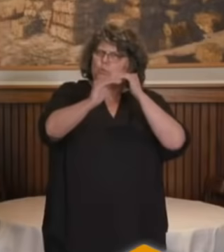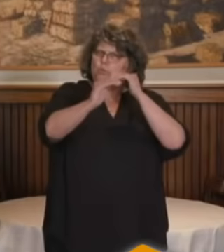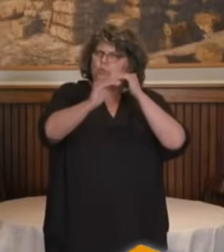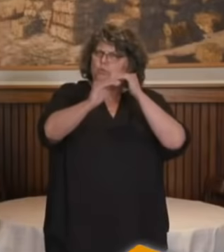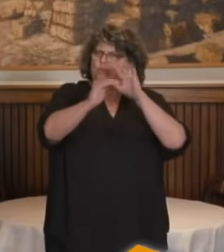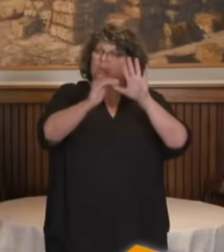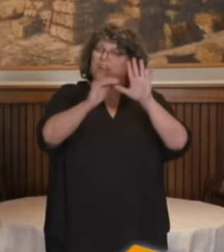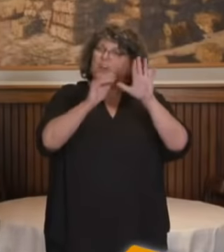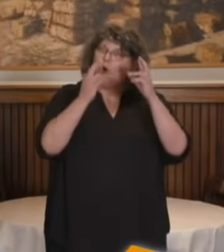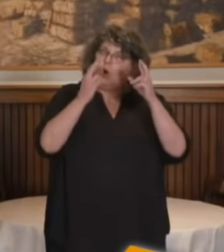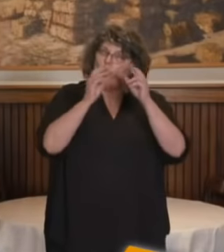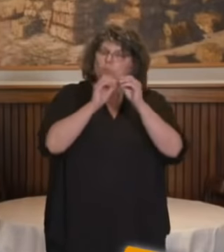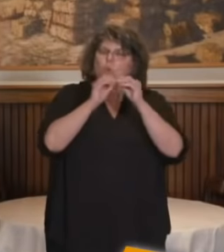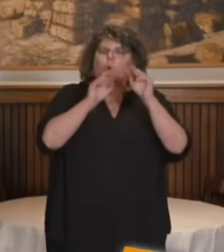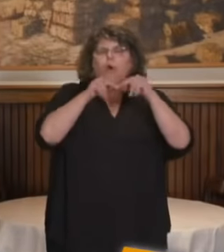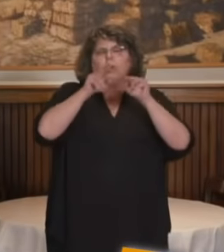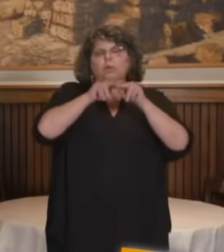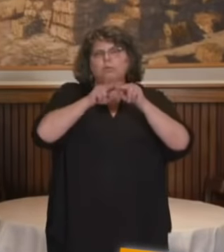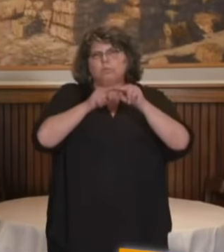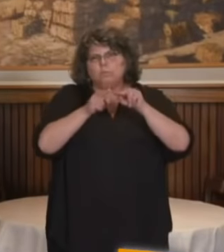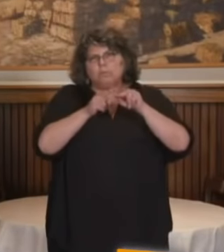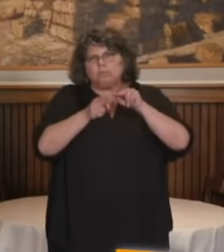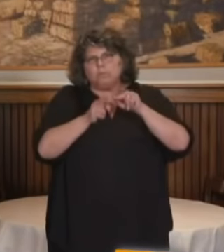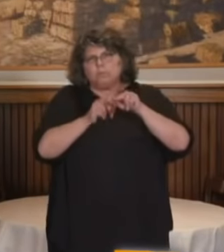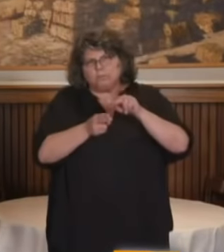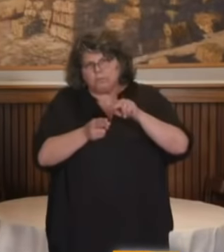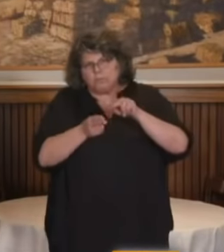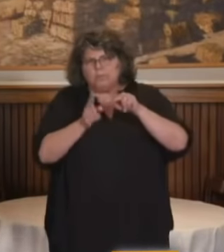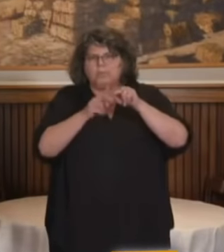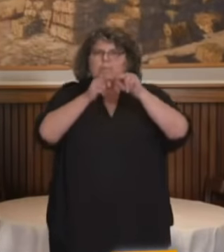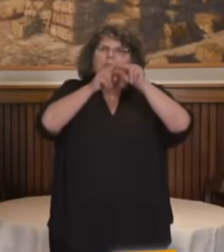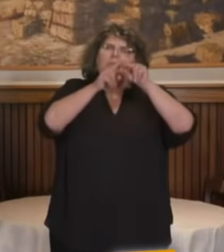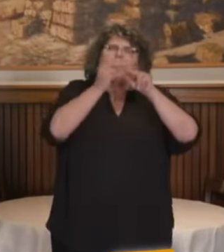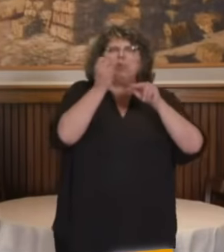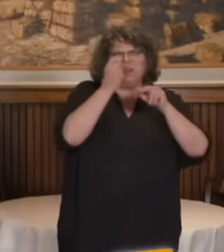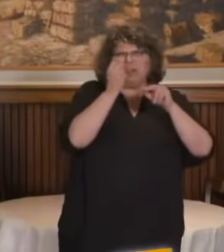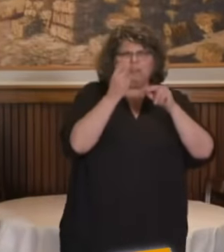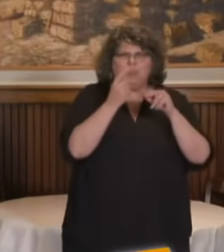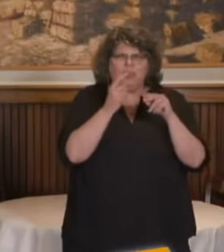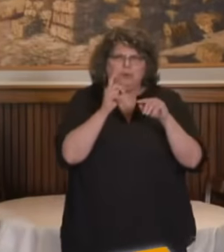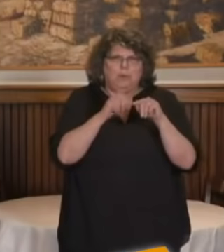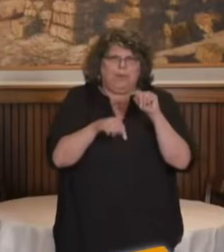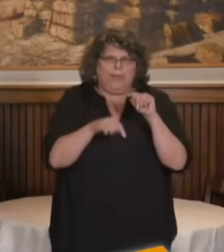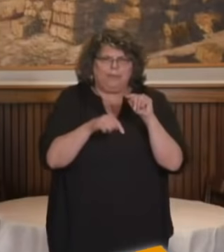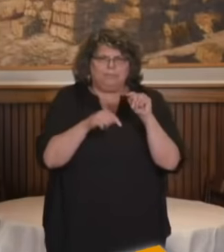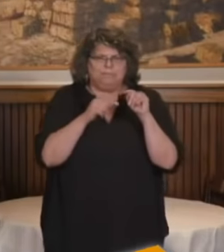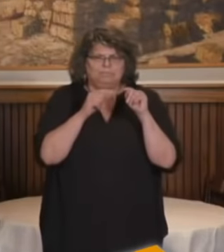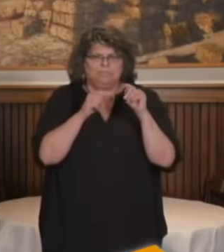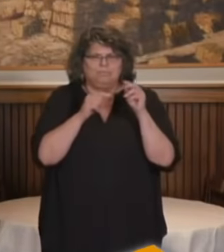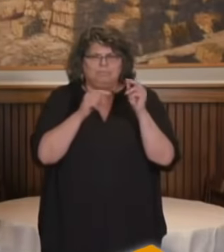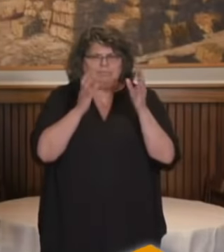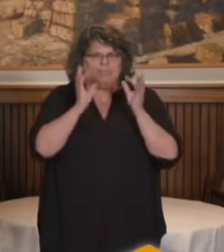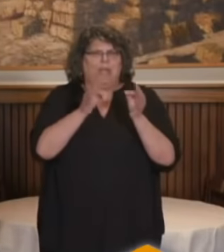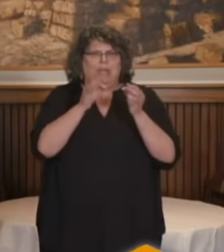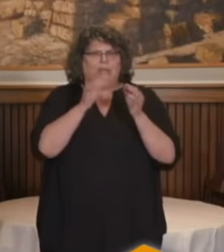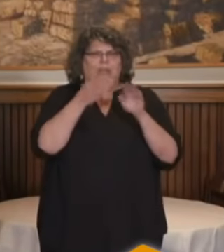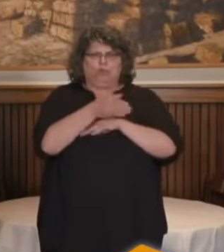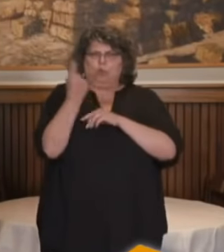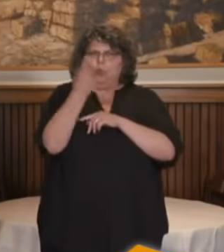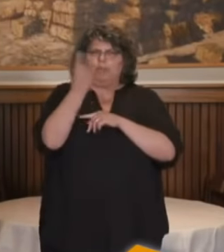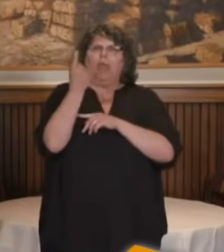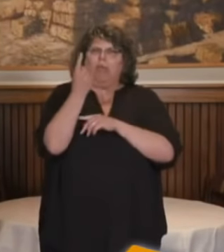modest decline, but with those tracks over the course of the last few weeks and the